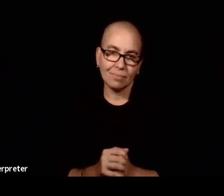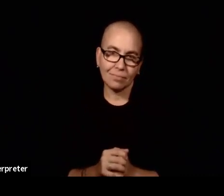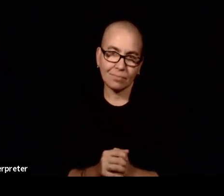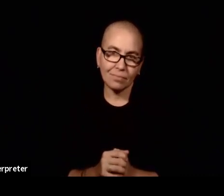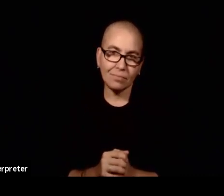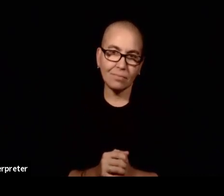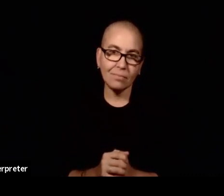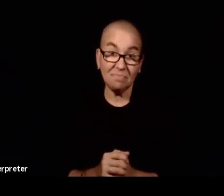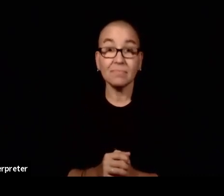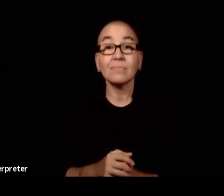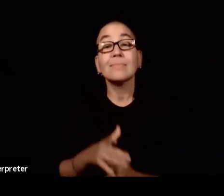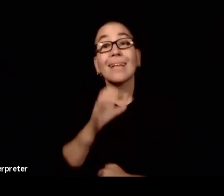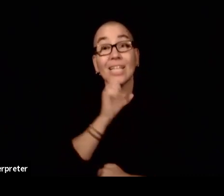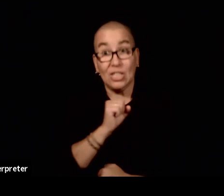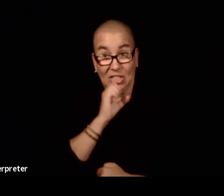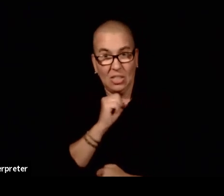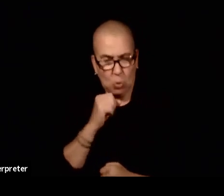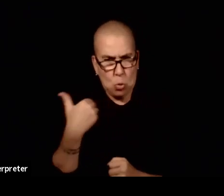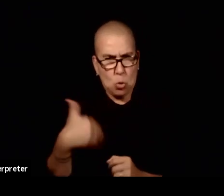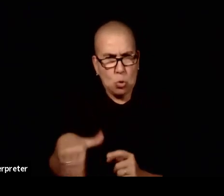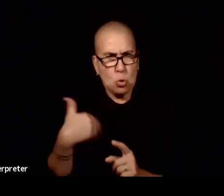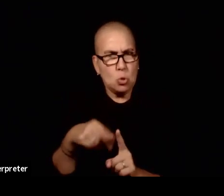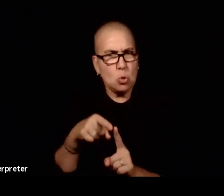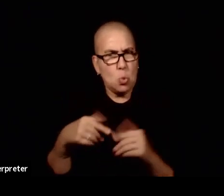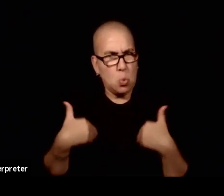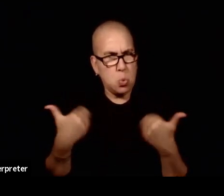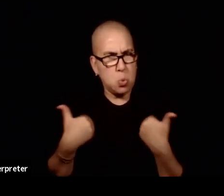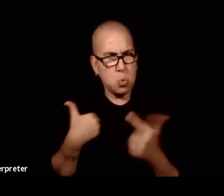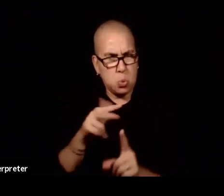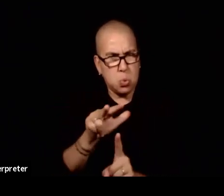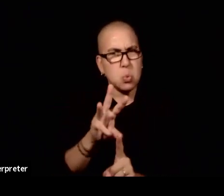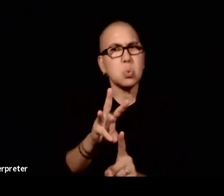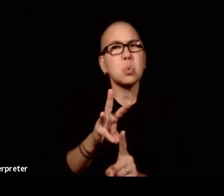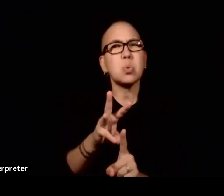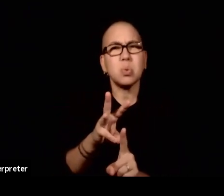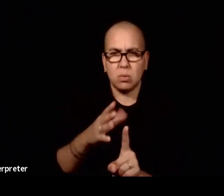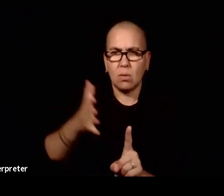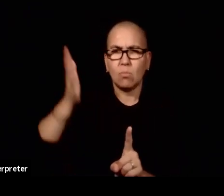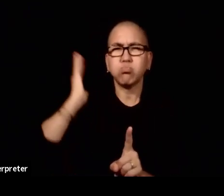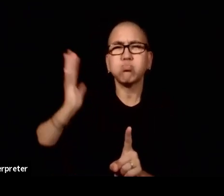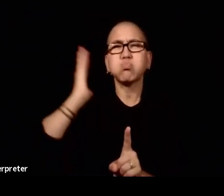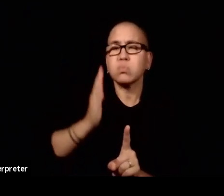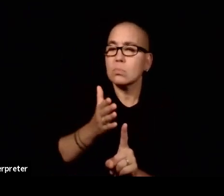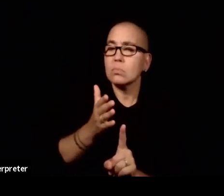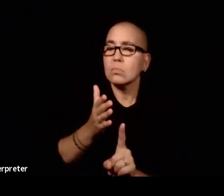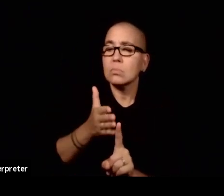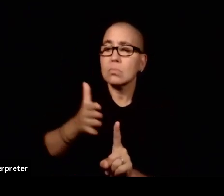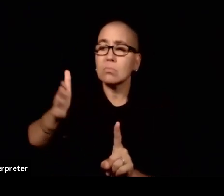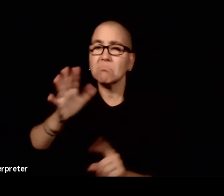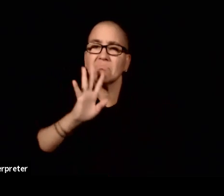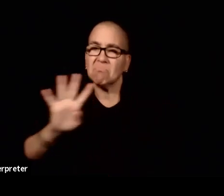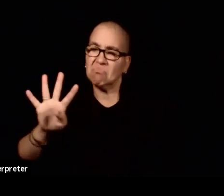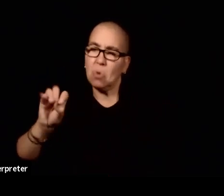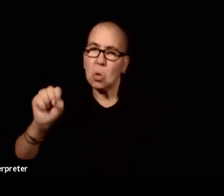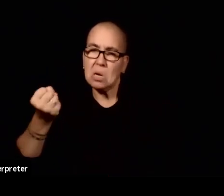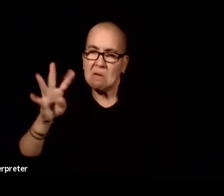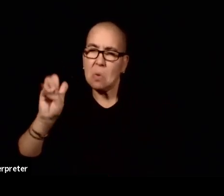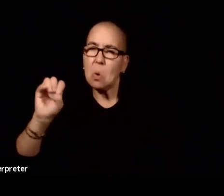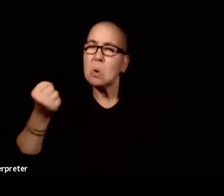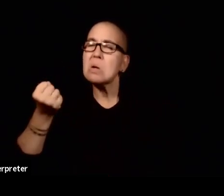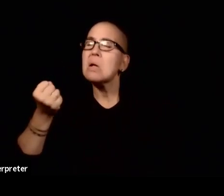down from a high of at least 43 years old of median age back in the earlier days of